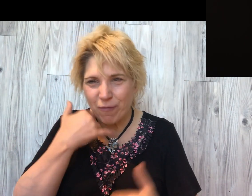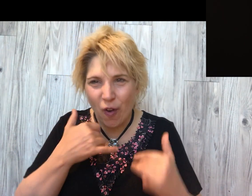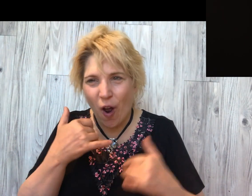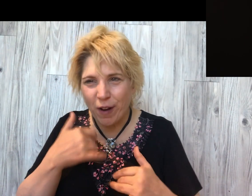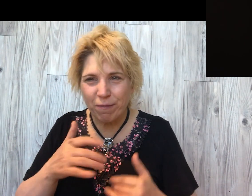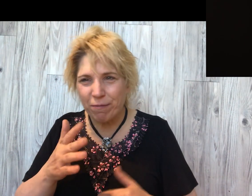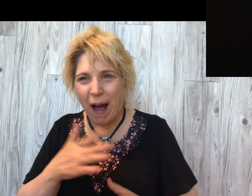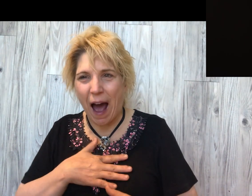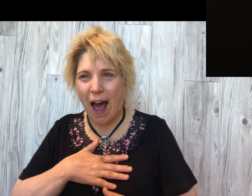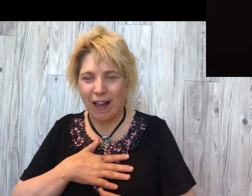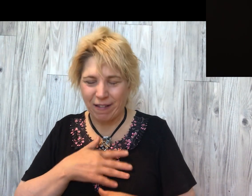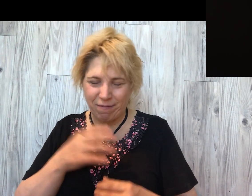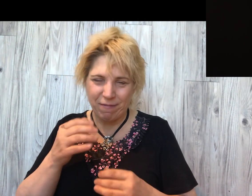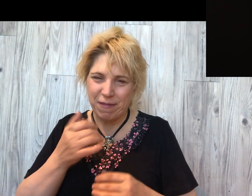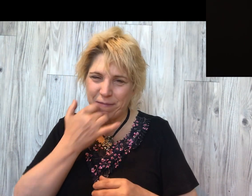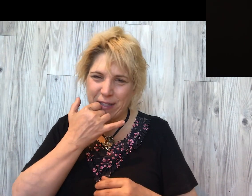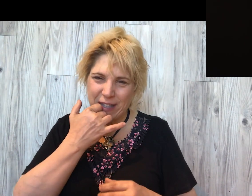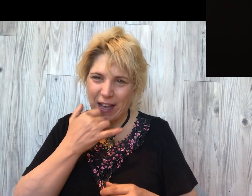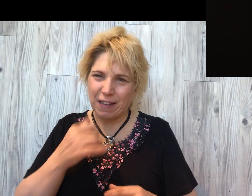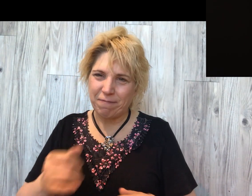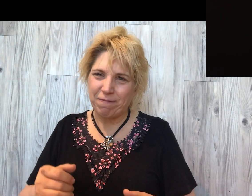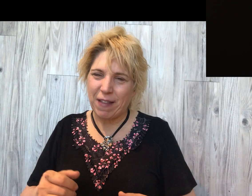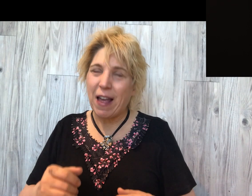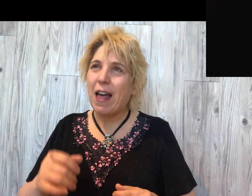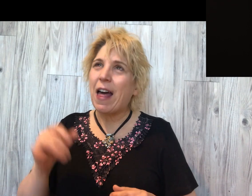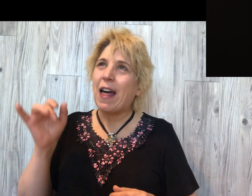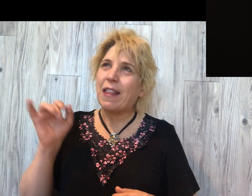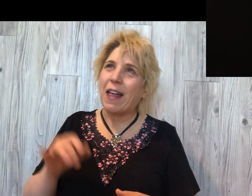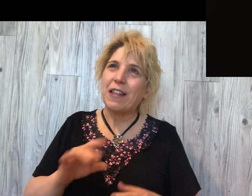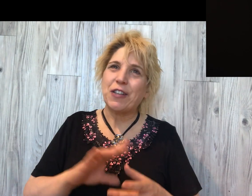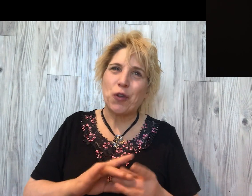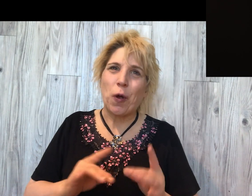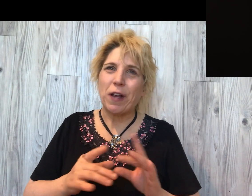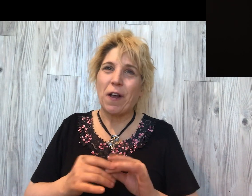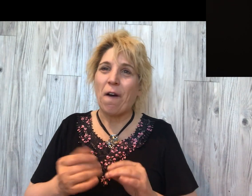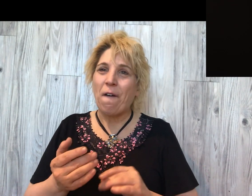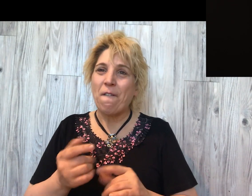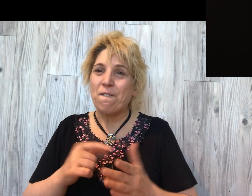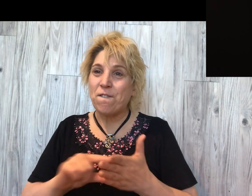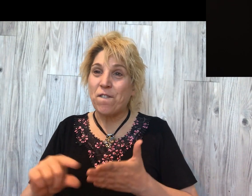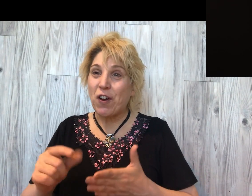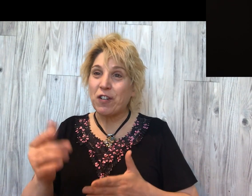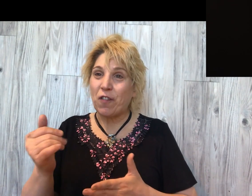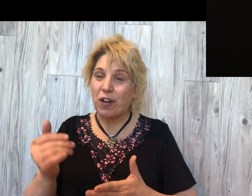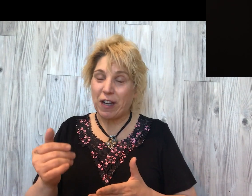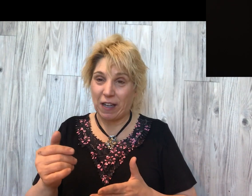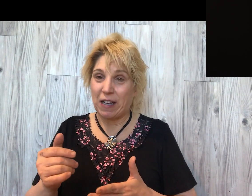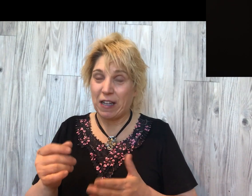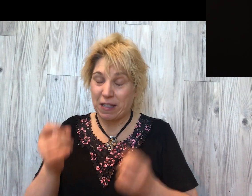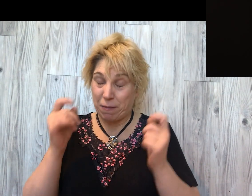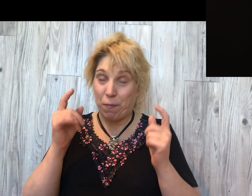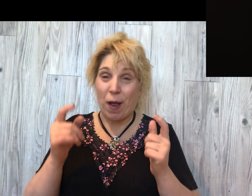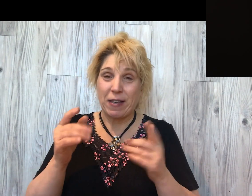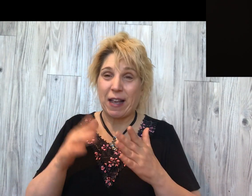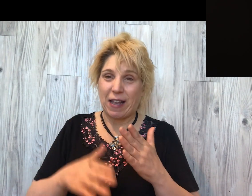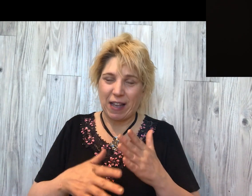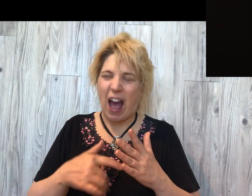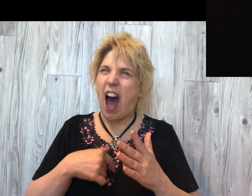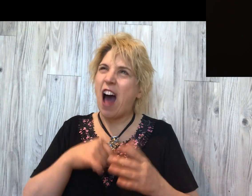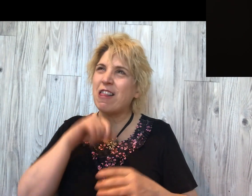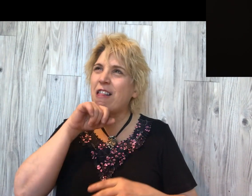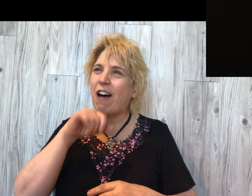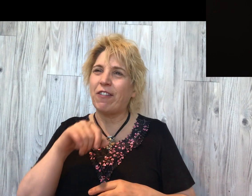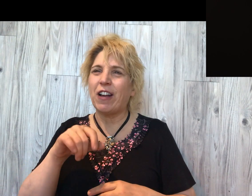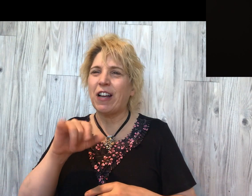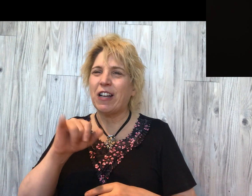made more than my share of mistakes. Well, then this story in verse 14 shows a surprising ending. And I love surprise